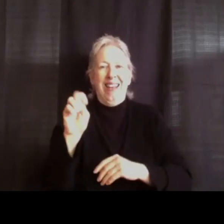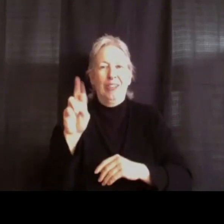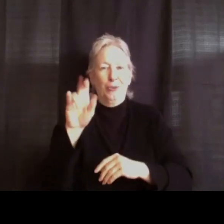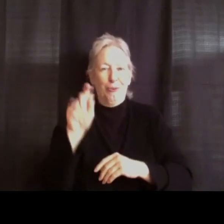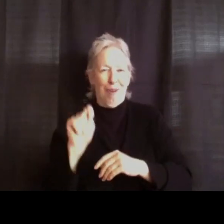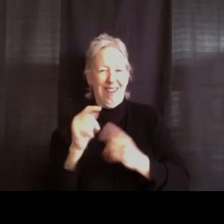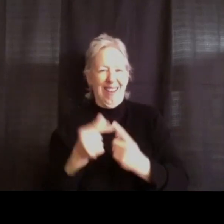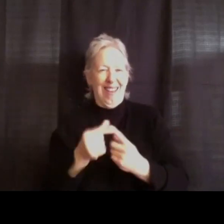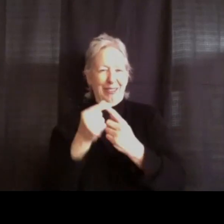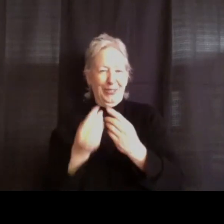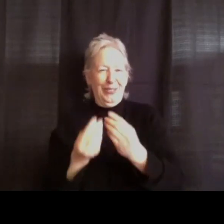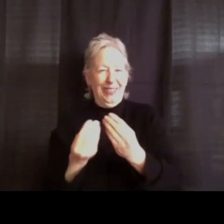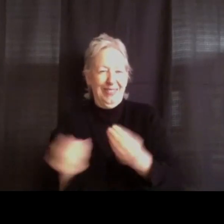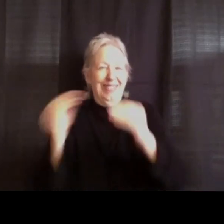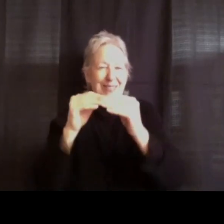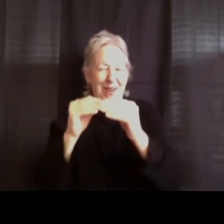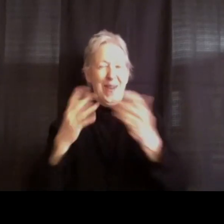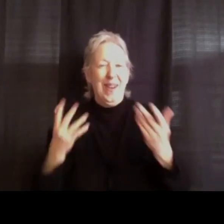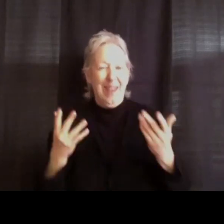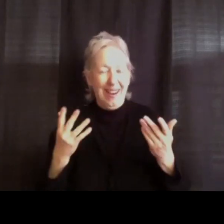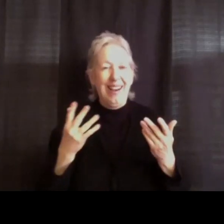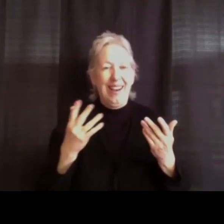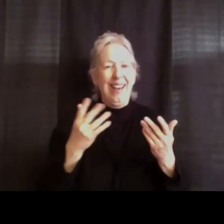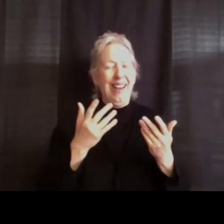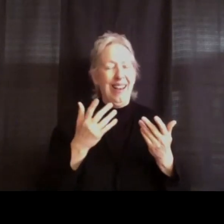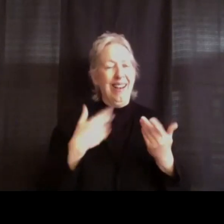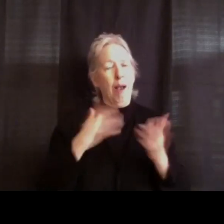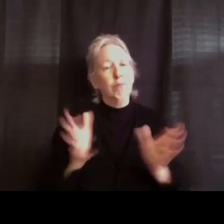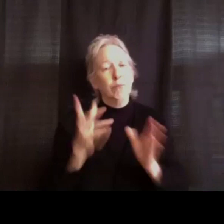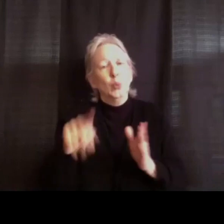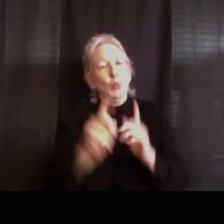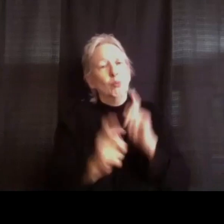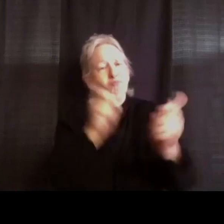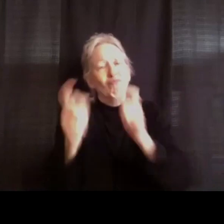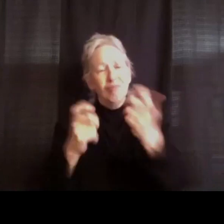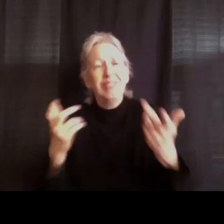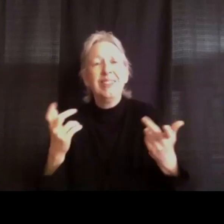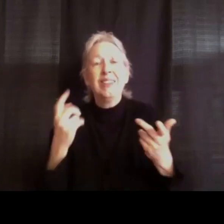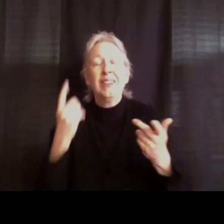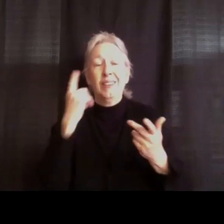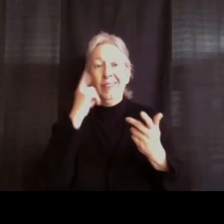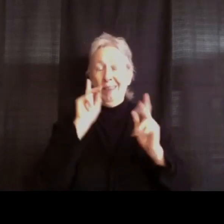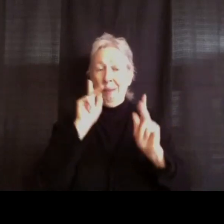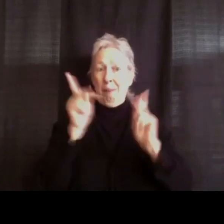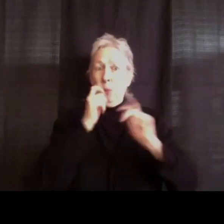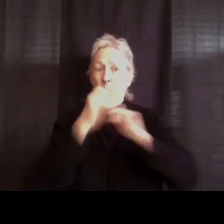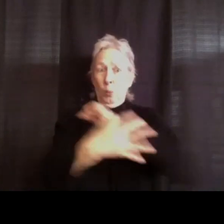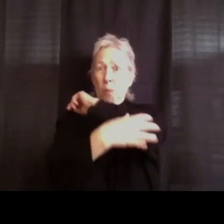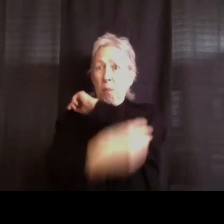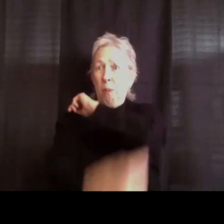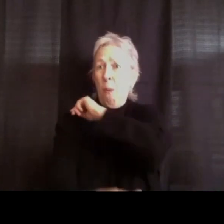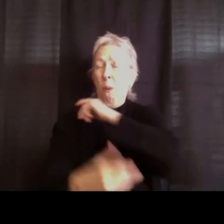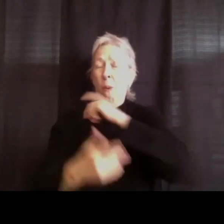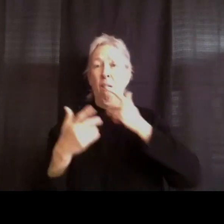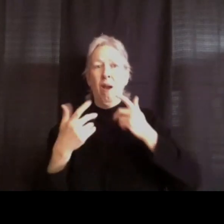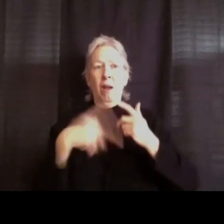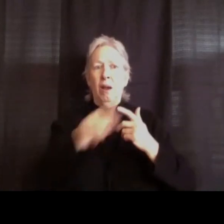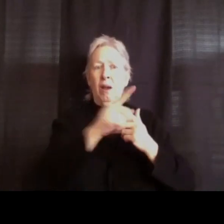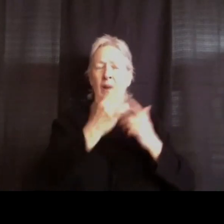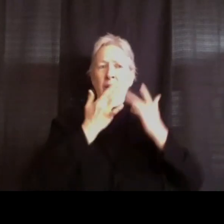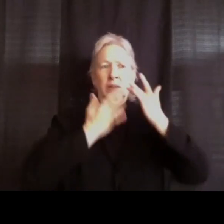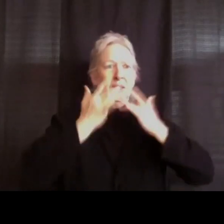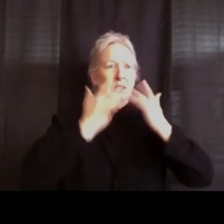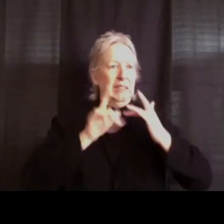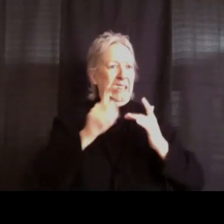For many living on the edge of poverty, the pandemic is as much about getting food, clean water, and a roof